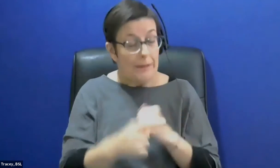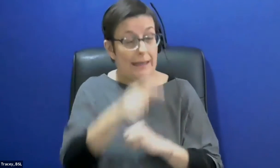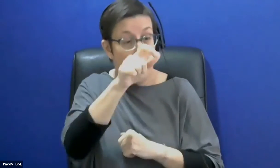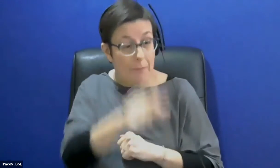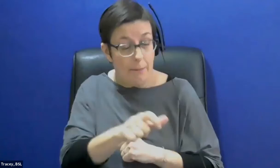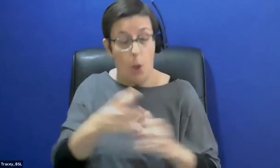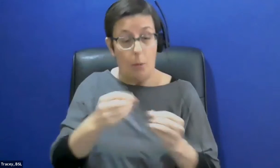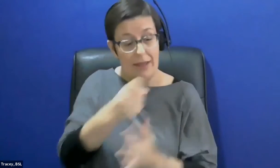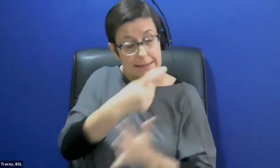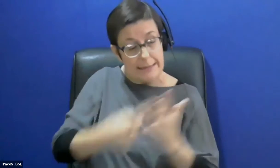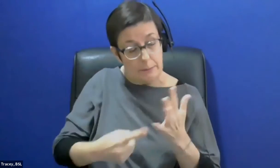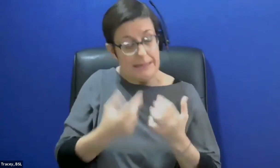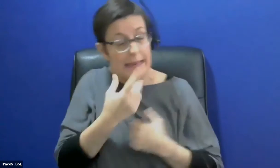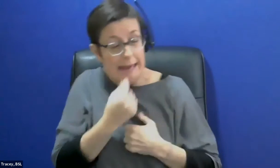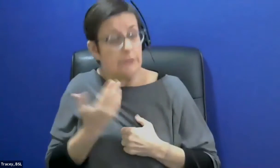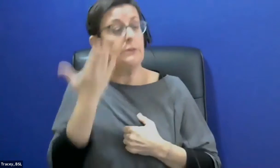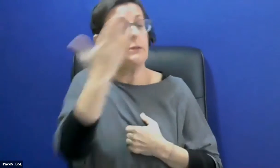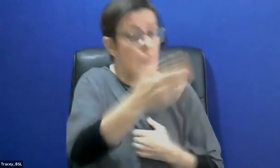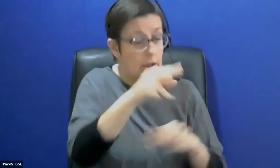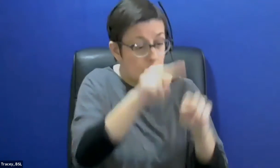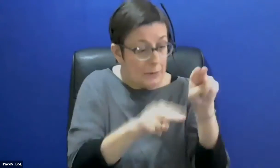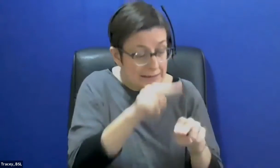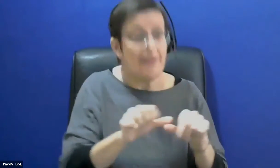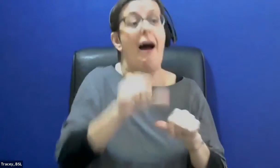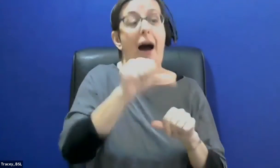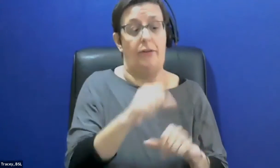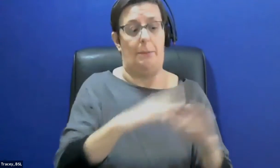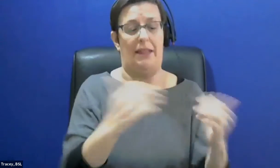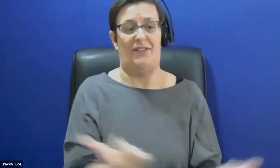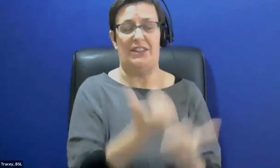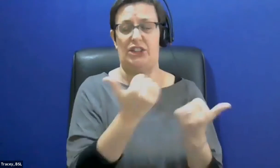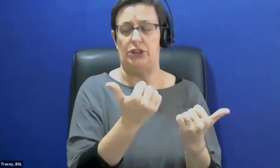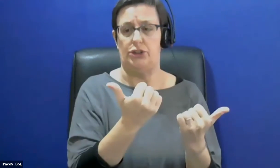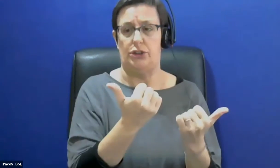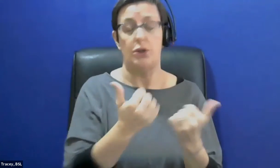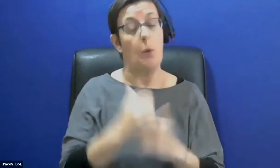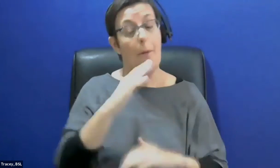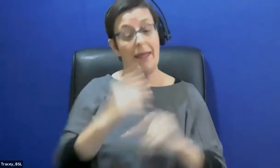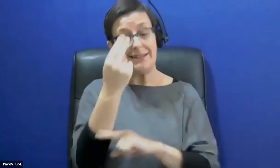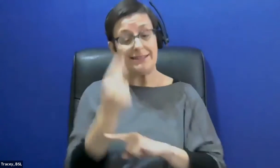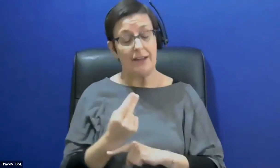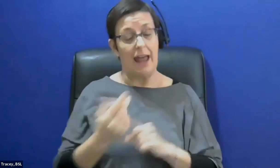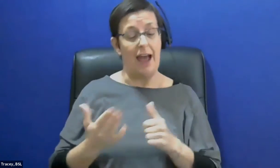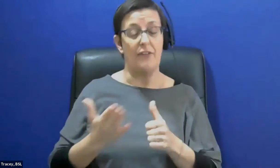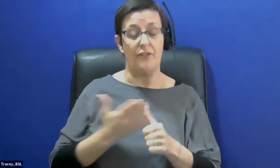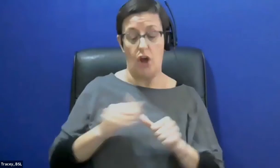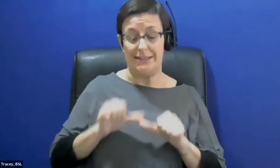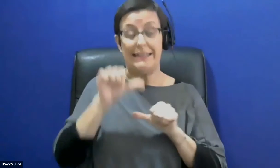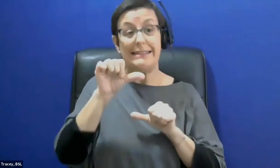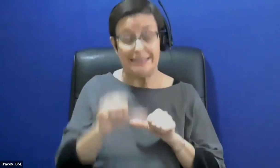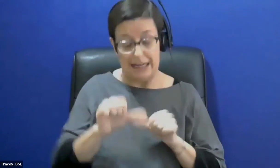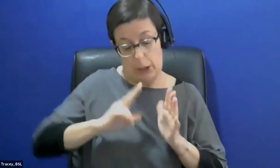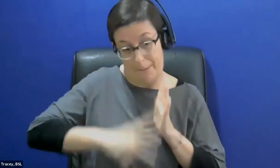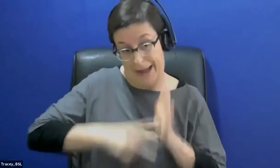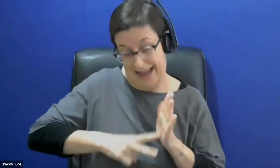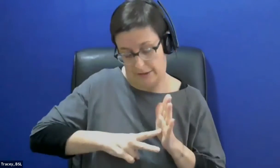already been built. A building design goes through 2 stages of approval, one at a kind of planning stage before it's